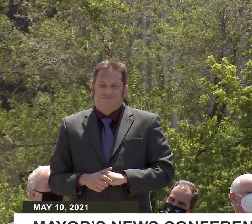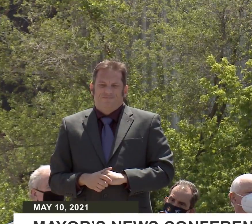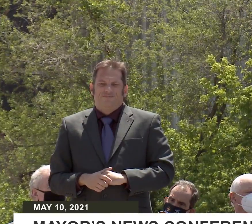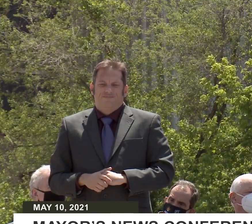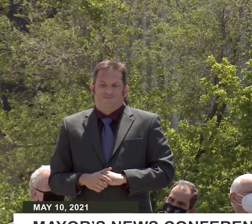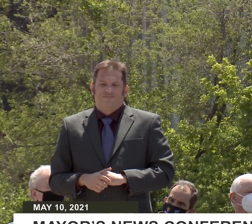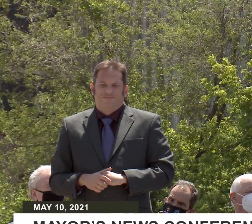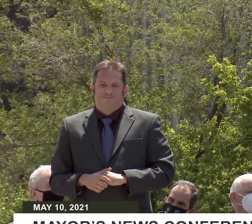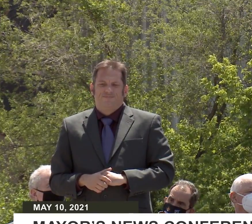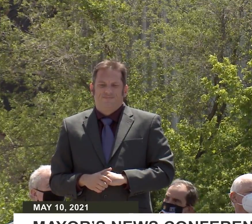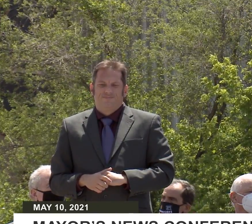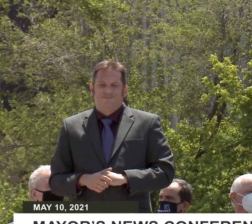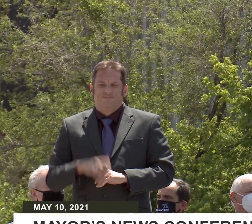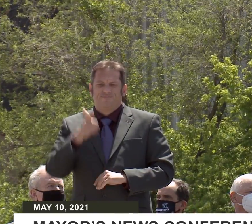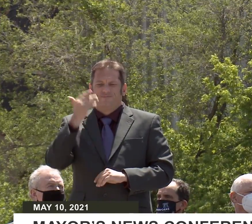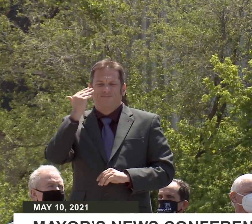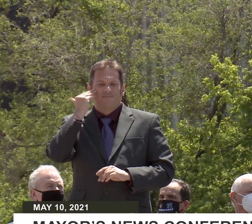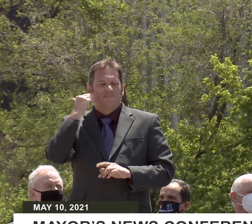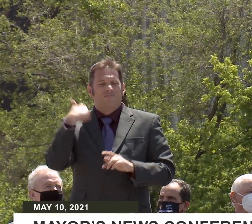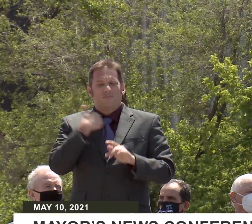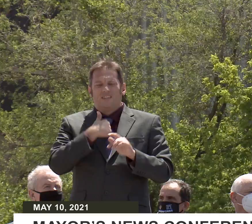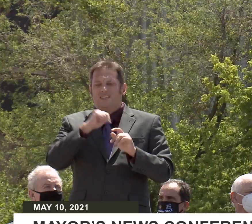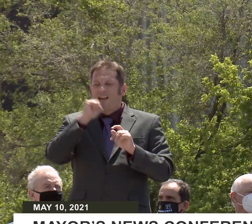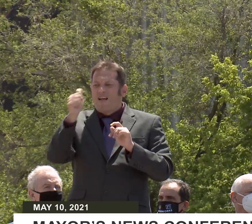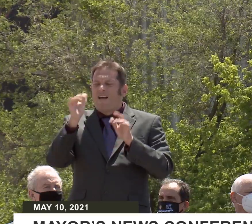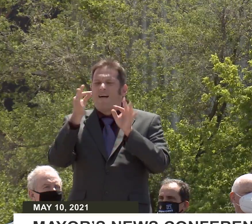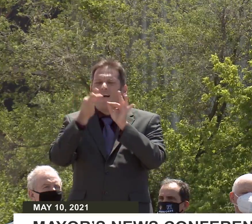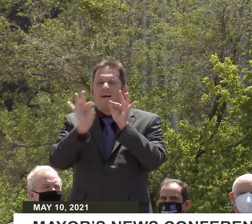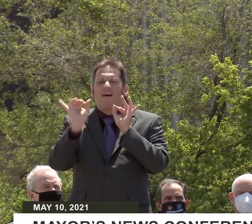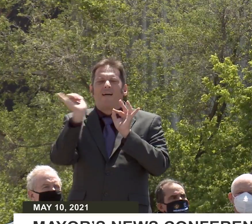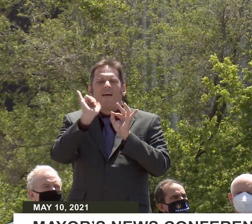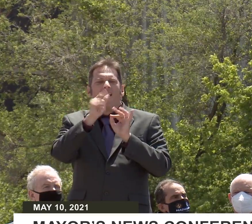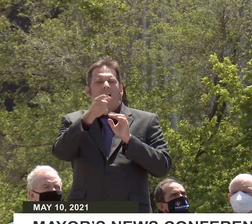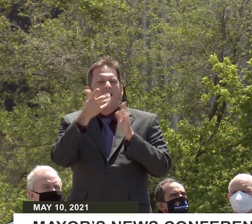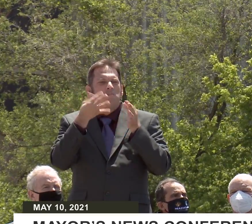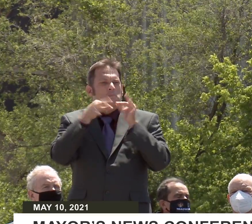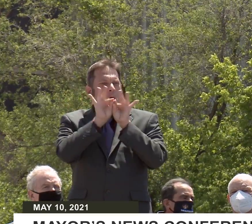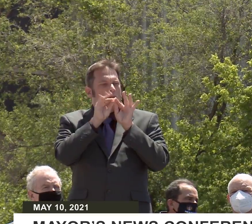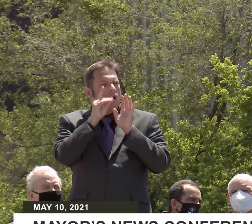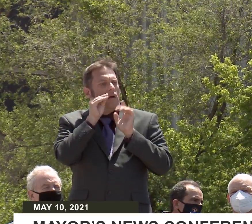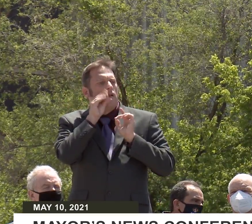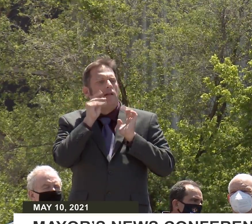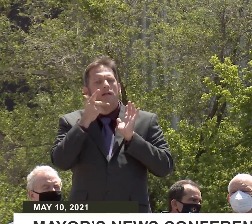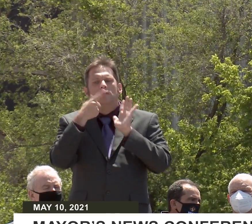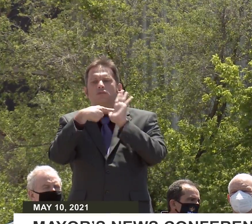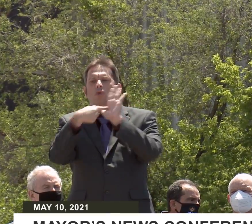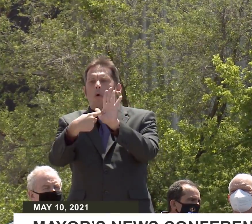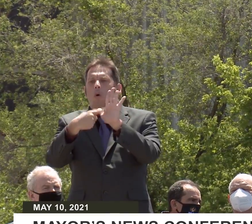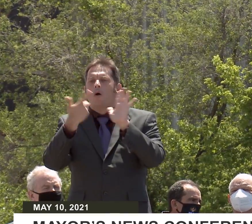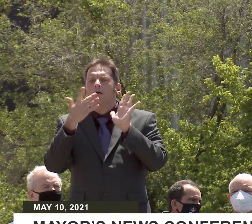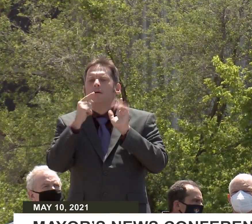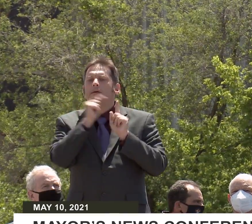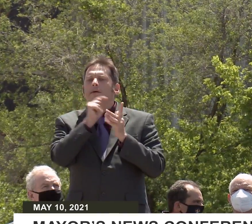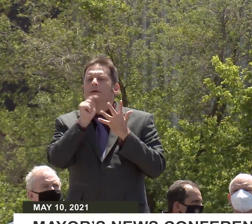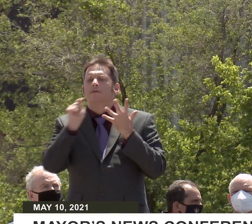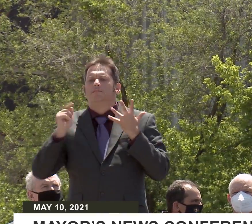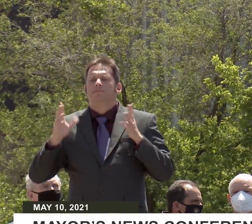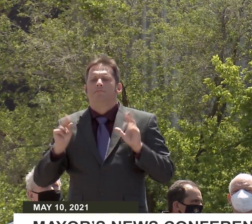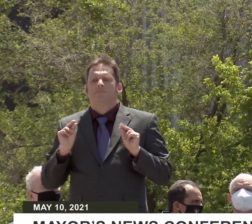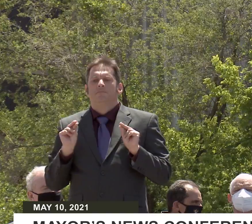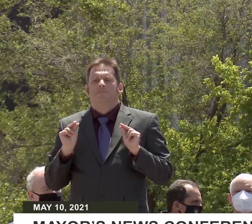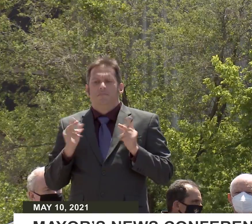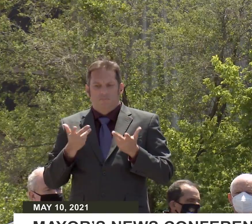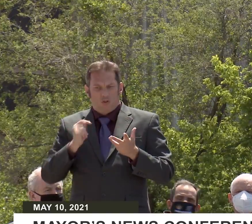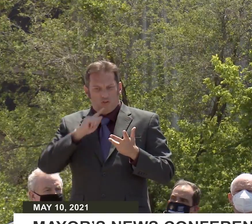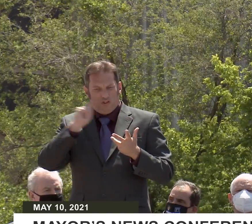should, because it really is impactful and goes a long way to protecting our bay and creating a sustainable future.